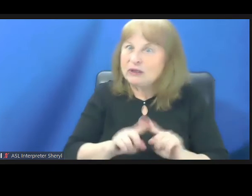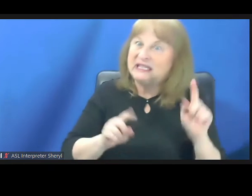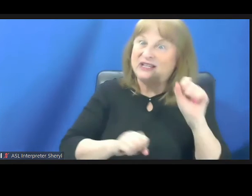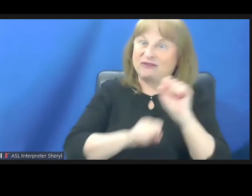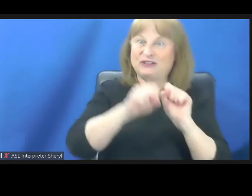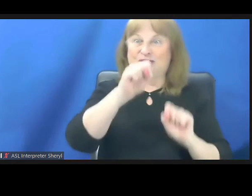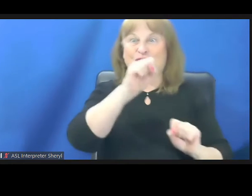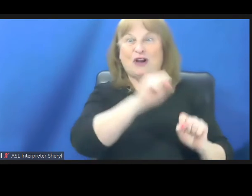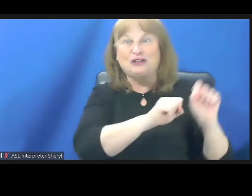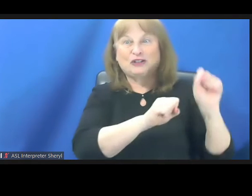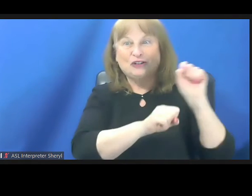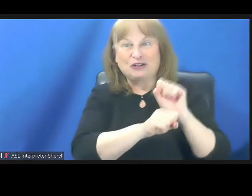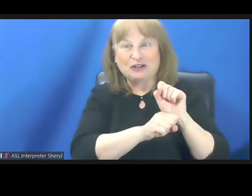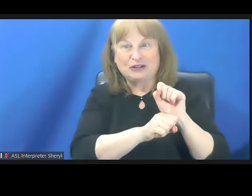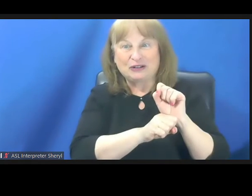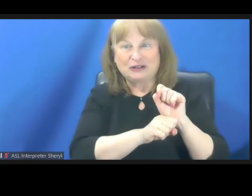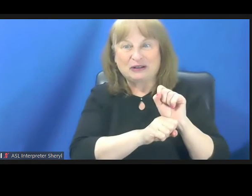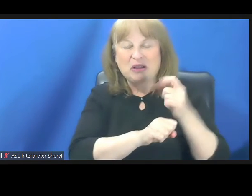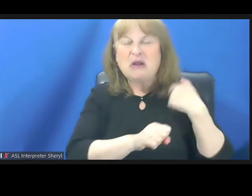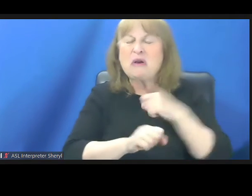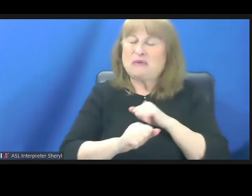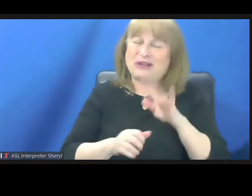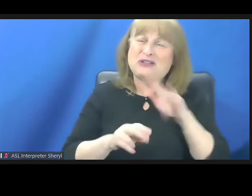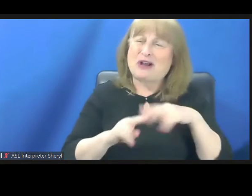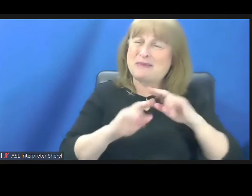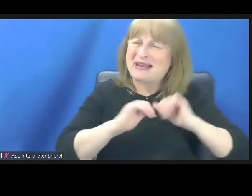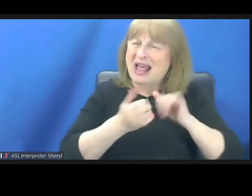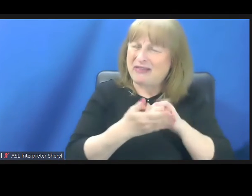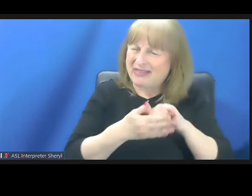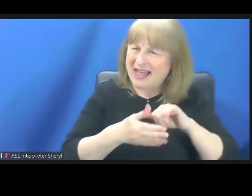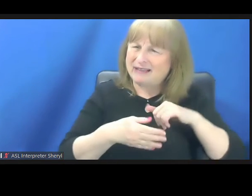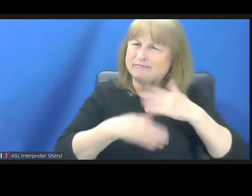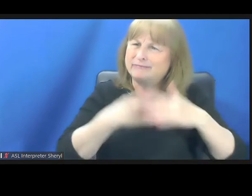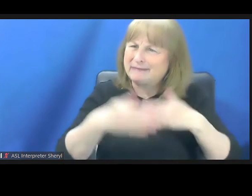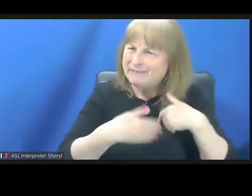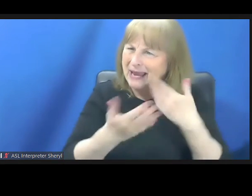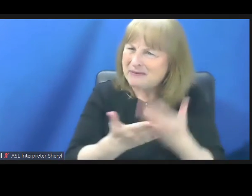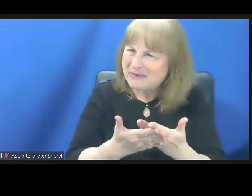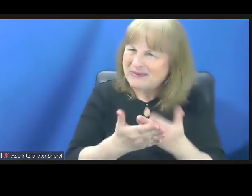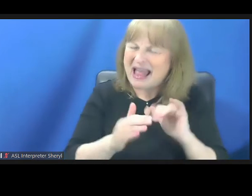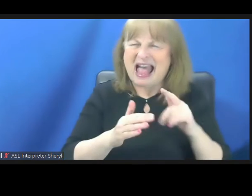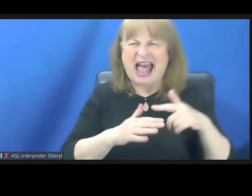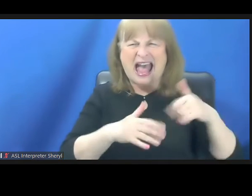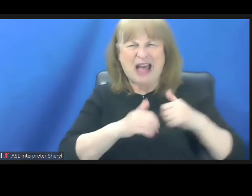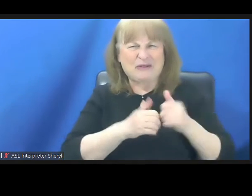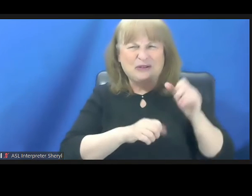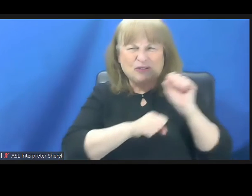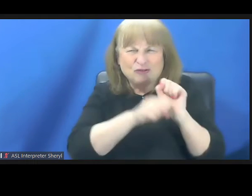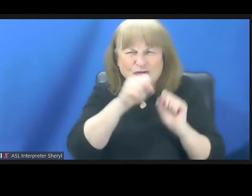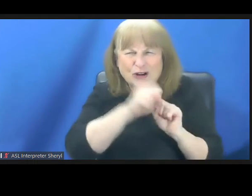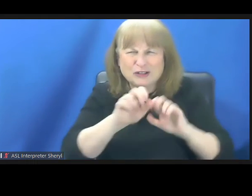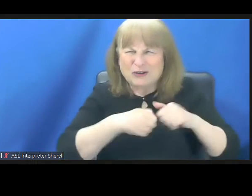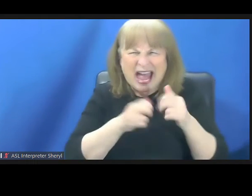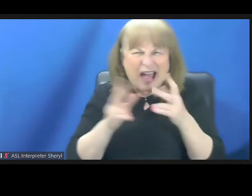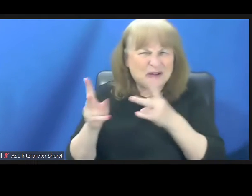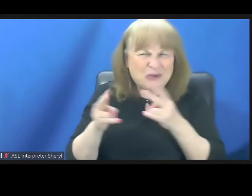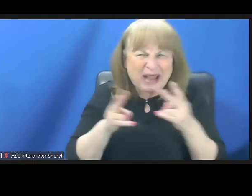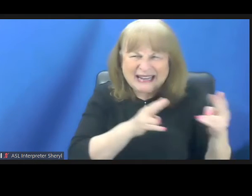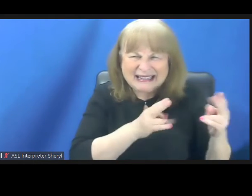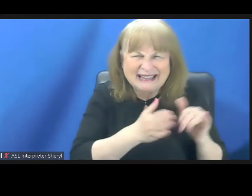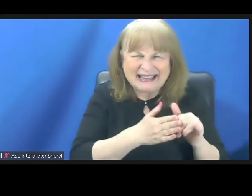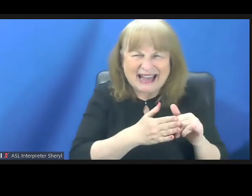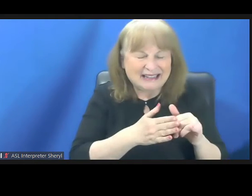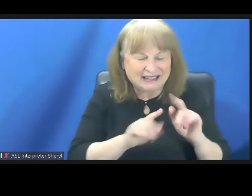structure. When we could talk about how it came about, and then also how it was structured and edited, because it's a very